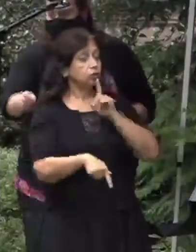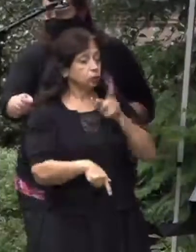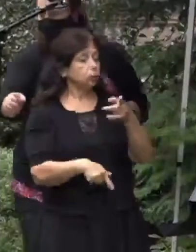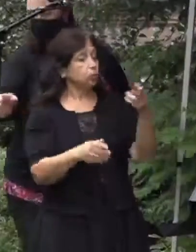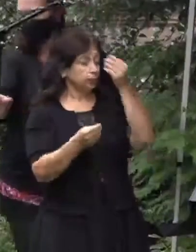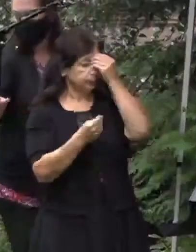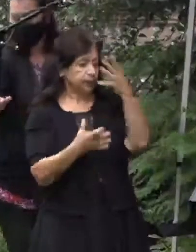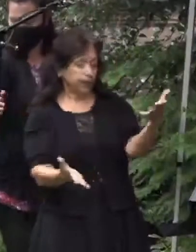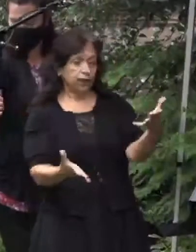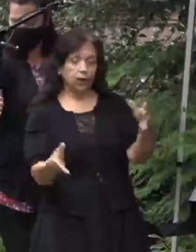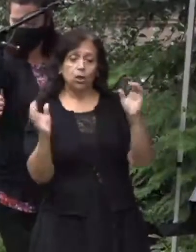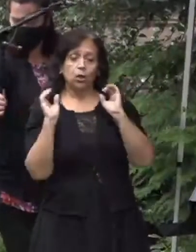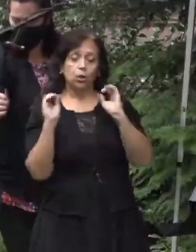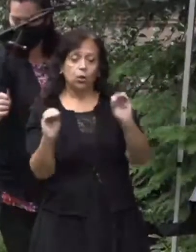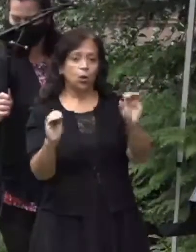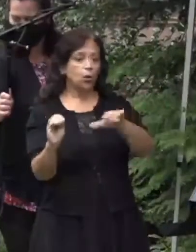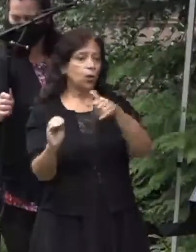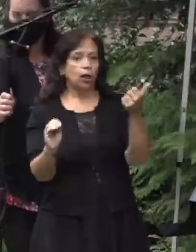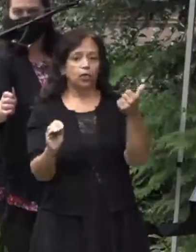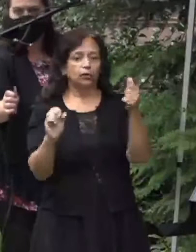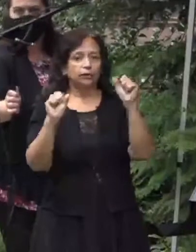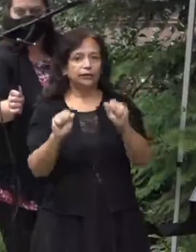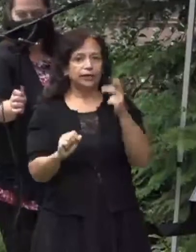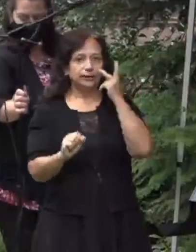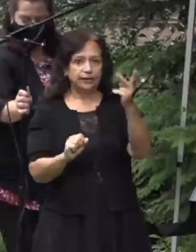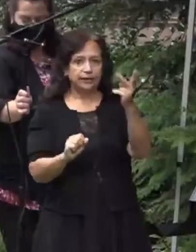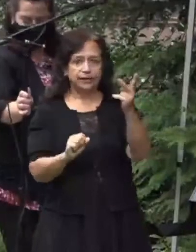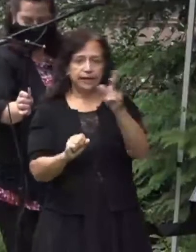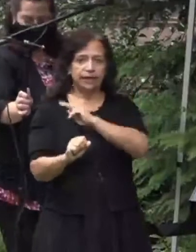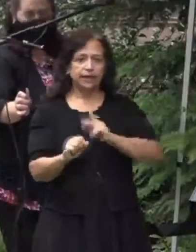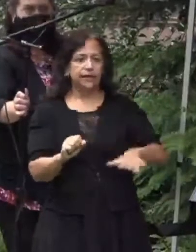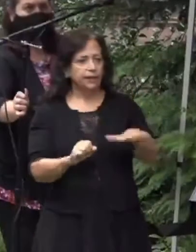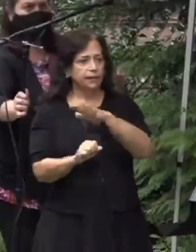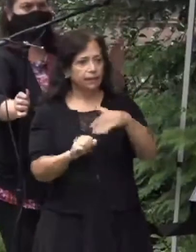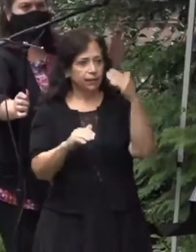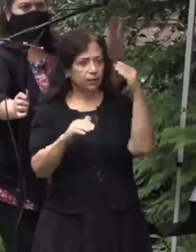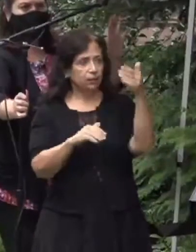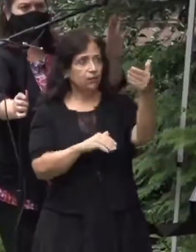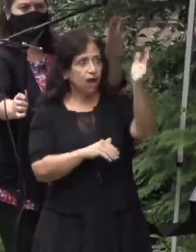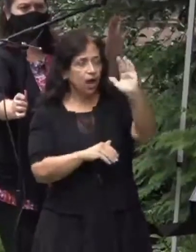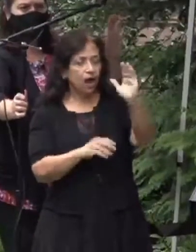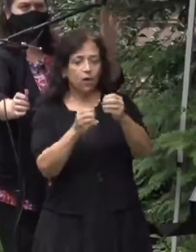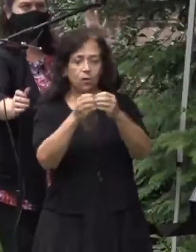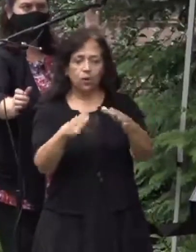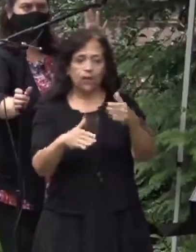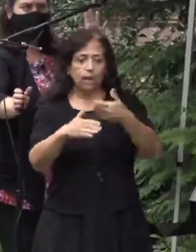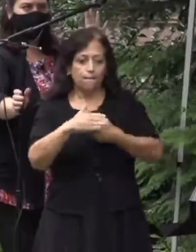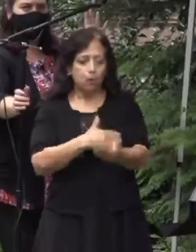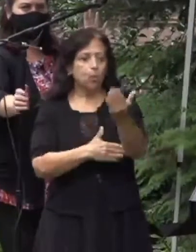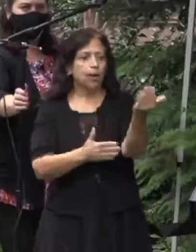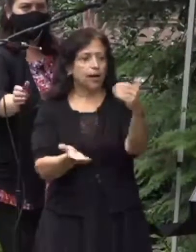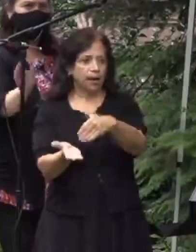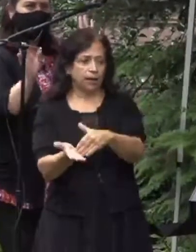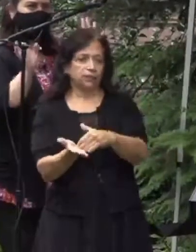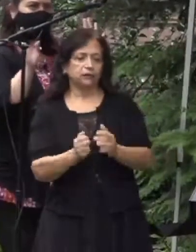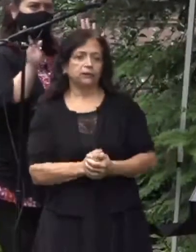I tell you, no one can see the kingdom of God without being born